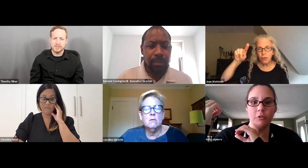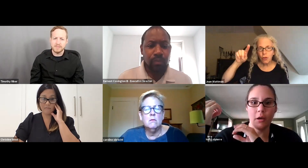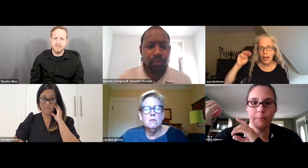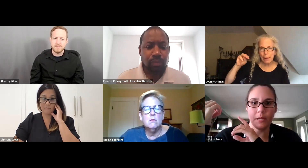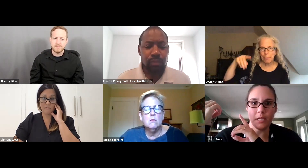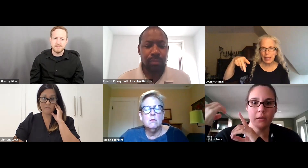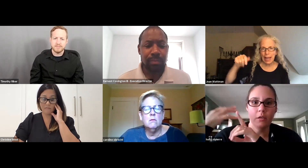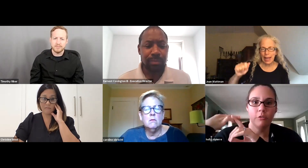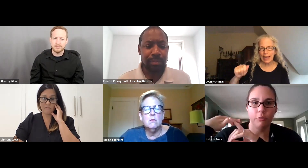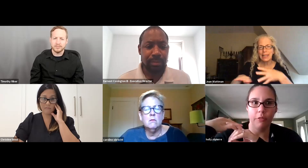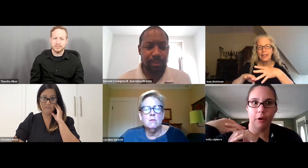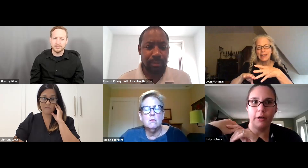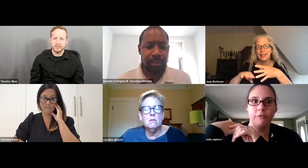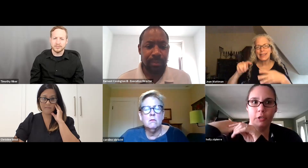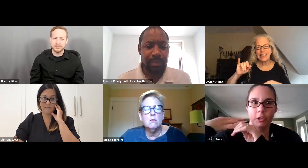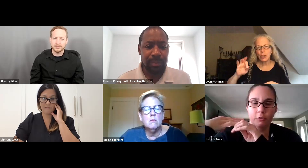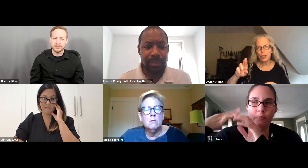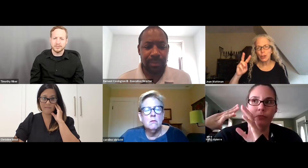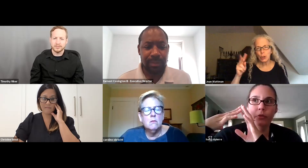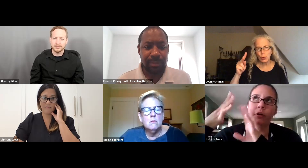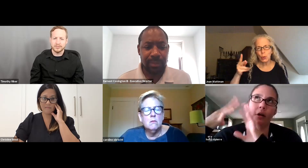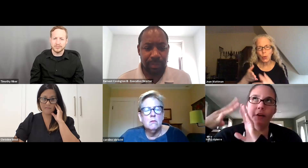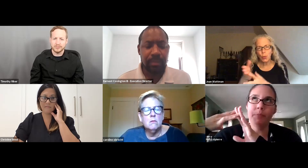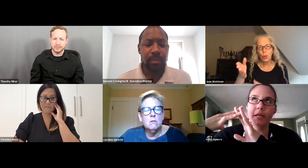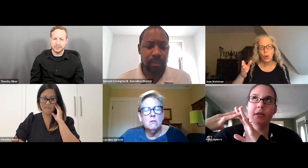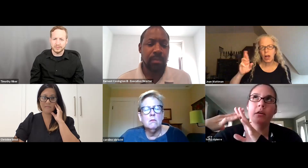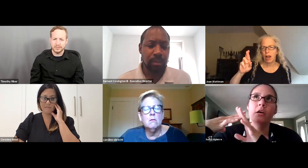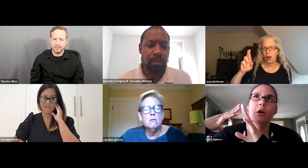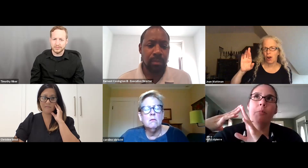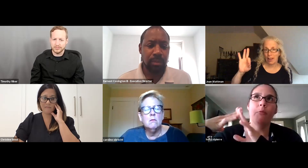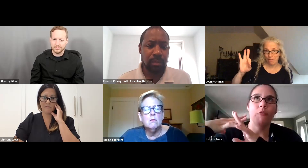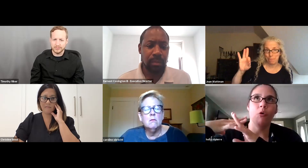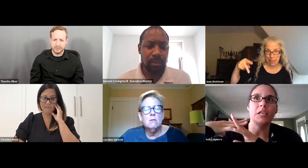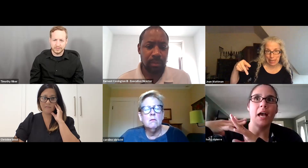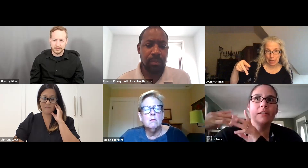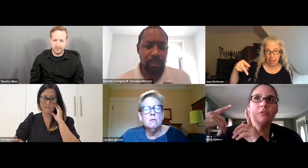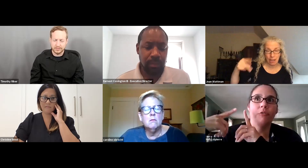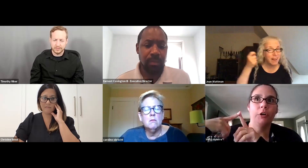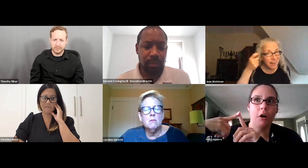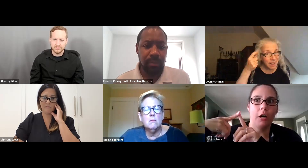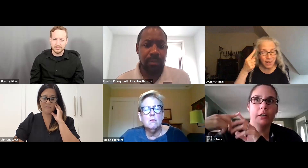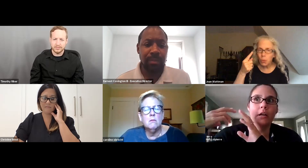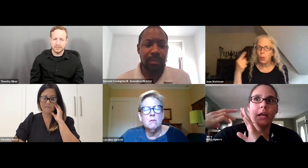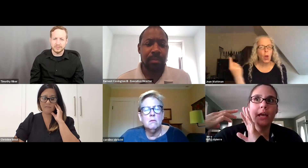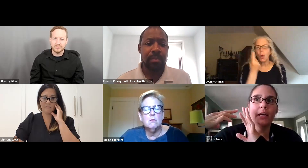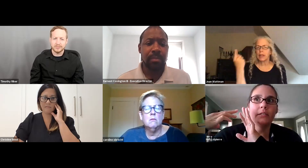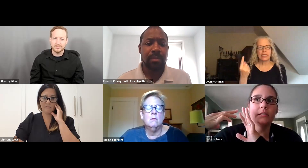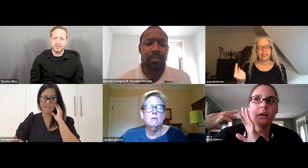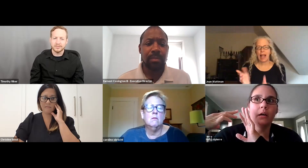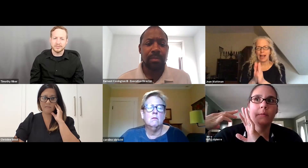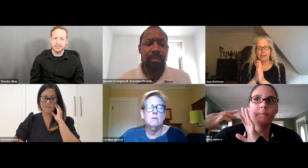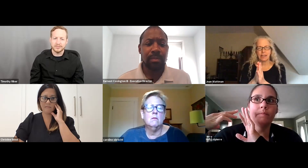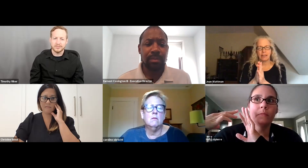tier 2 company through the RFQ or RFP, but we've only asked for CART